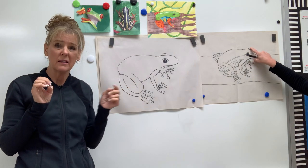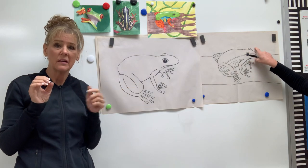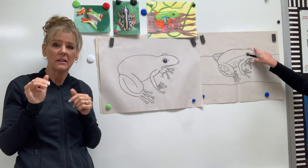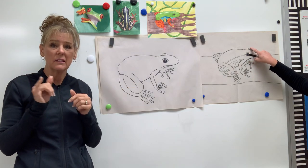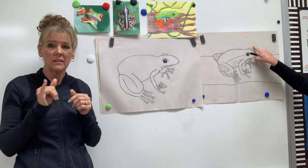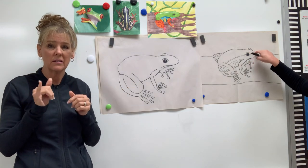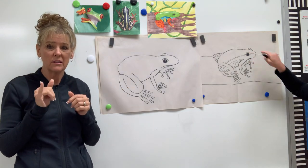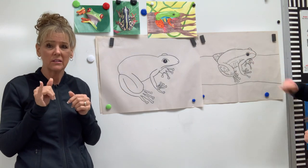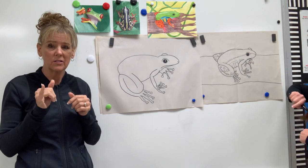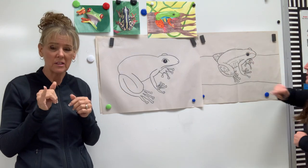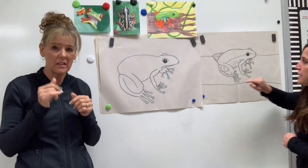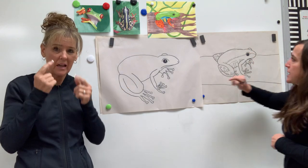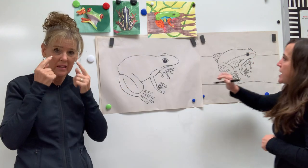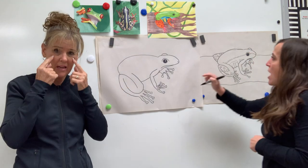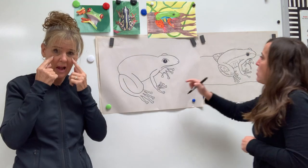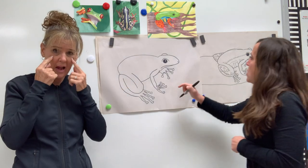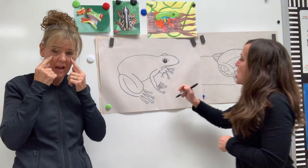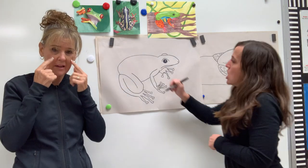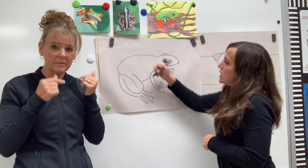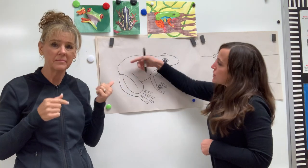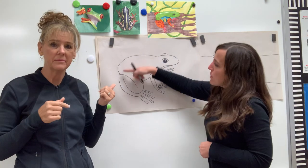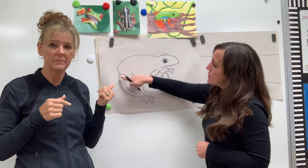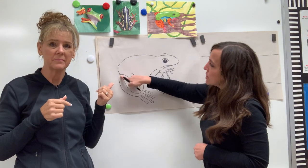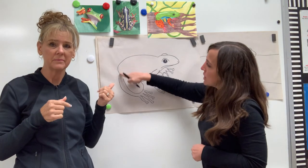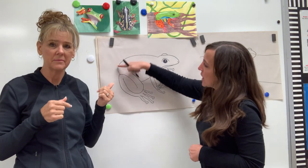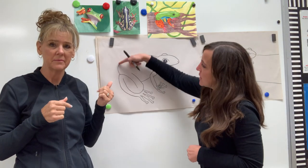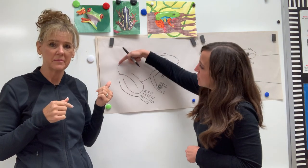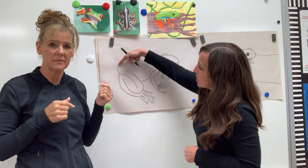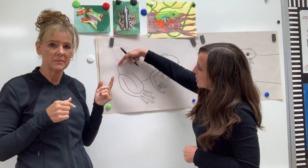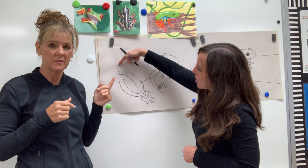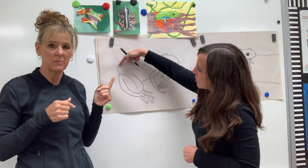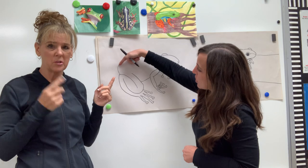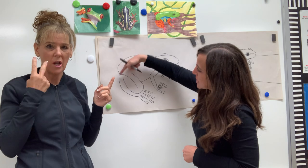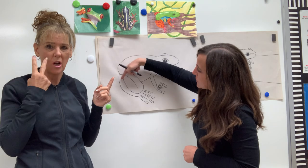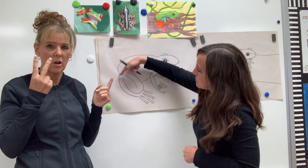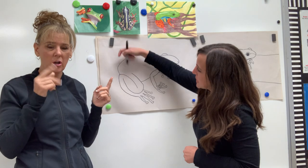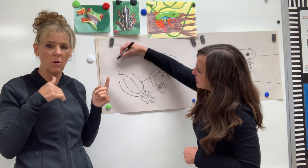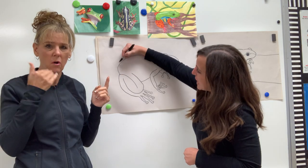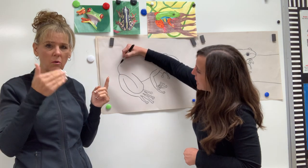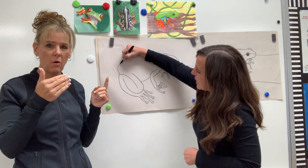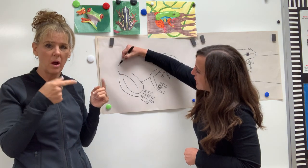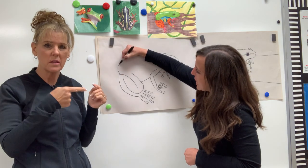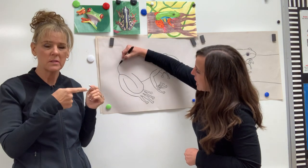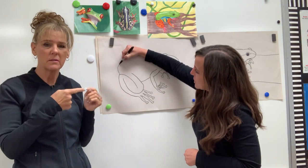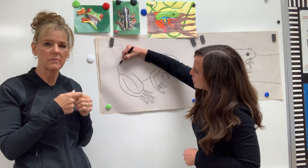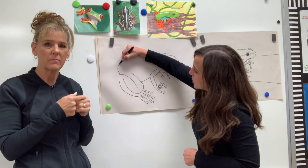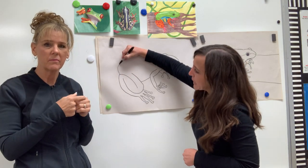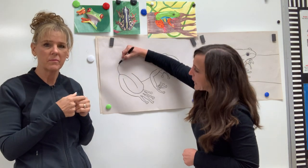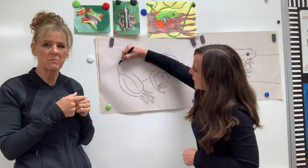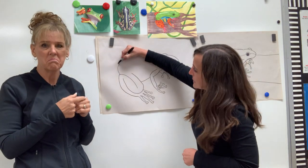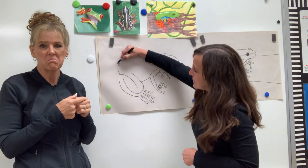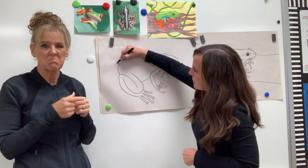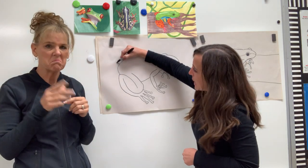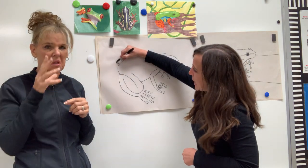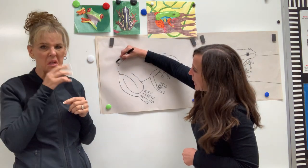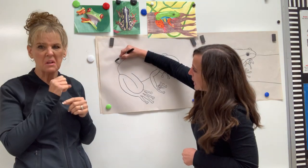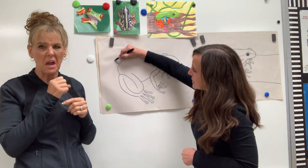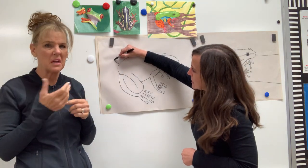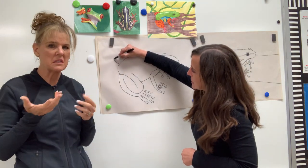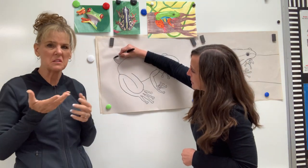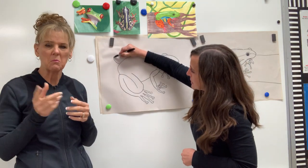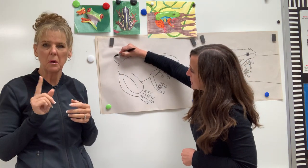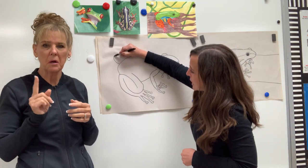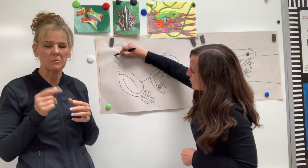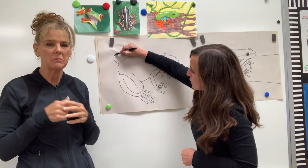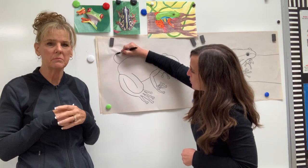see the other side of the eye sticking out. So I'm just gonna kind of look and go across from this leg and just sort of